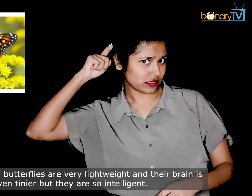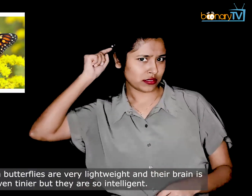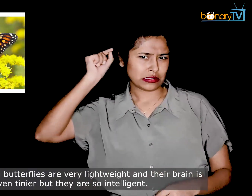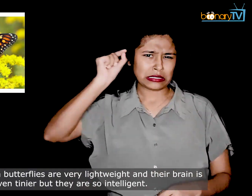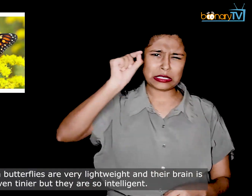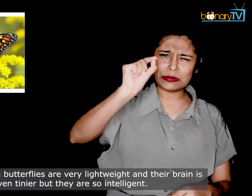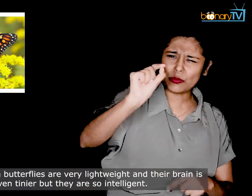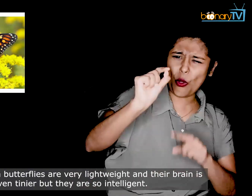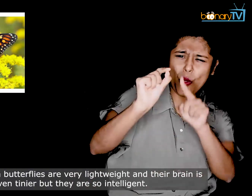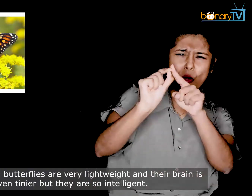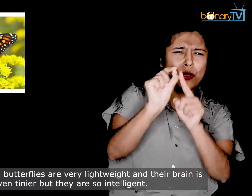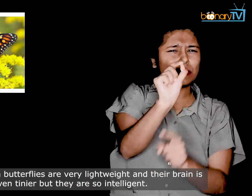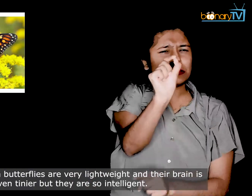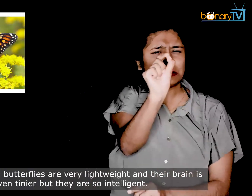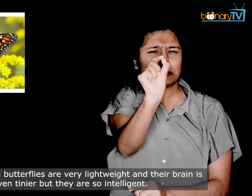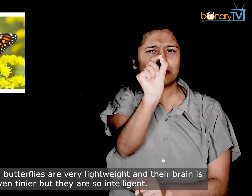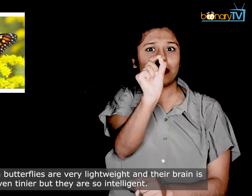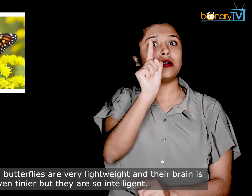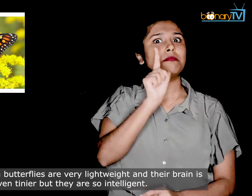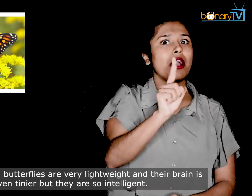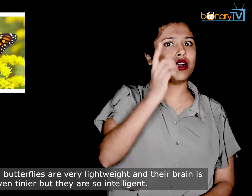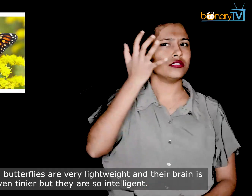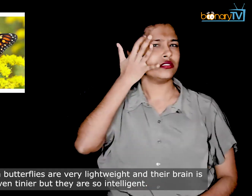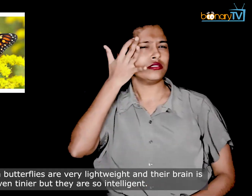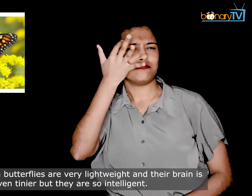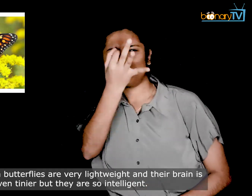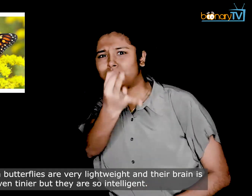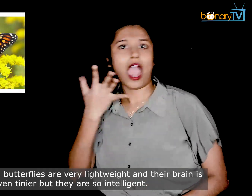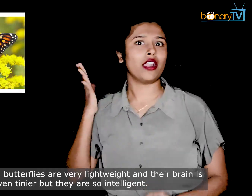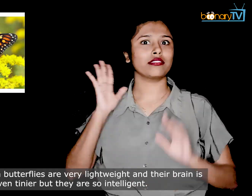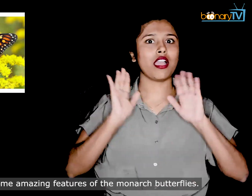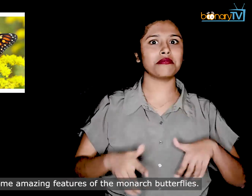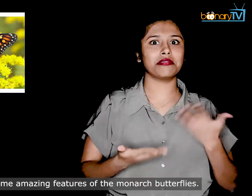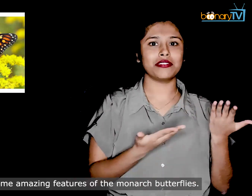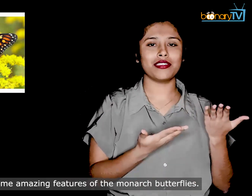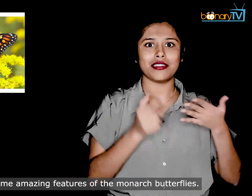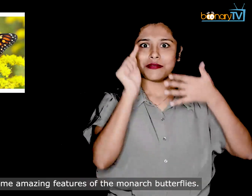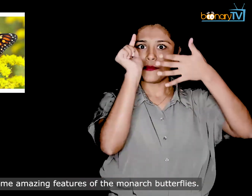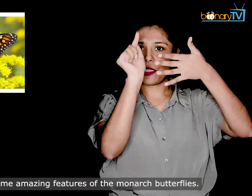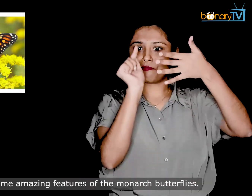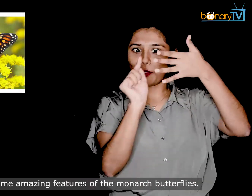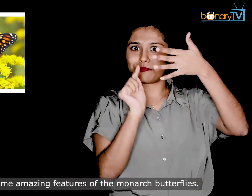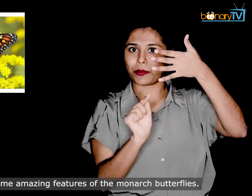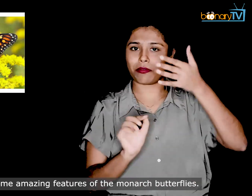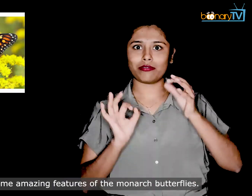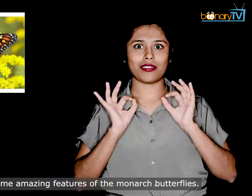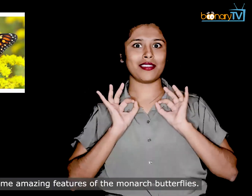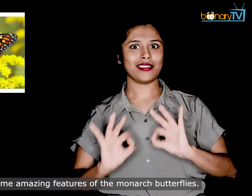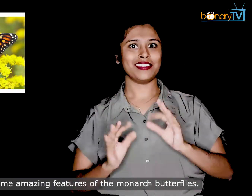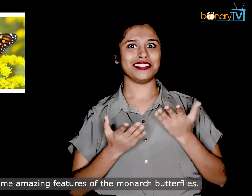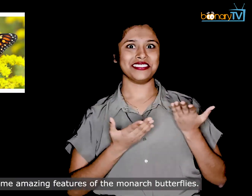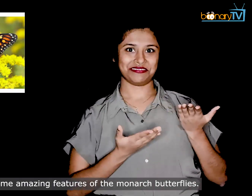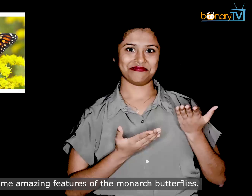tinier. But they are so intelligent. Those were some amazing features of the monarch butterflies. Who